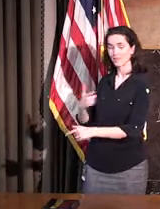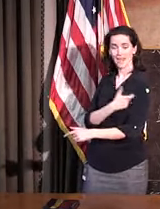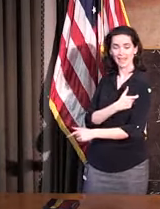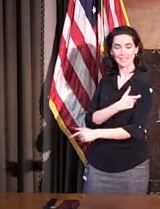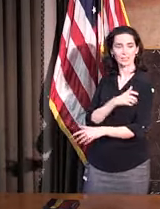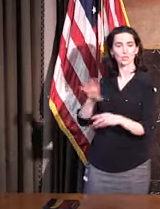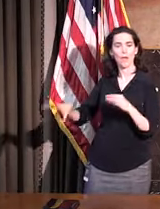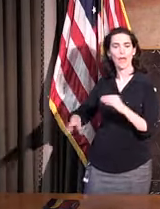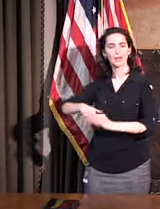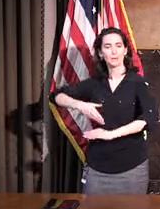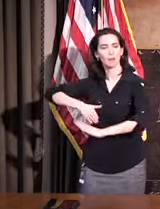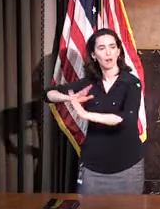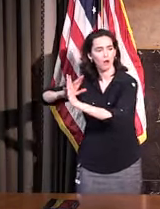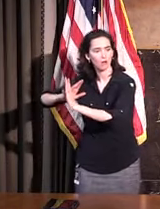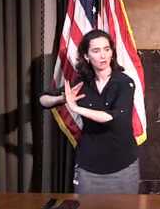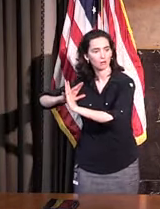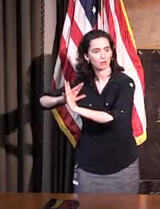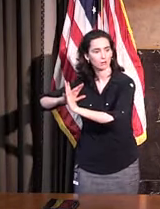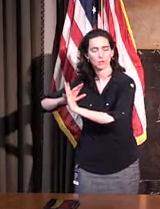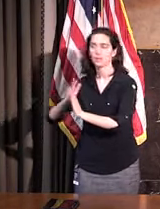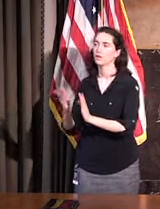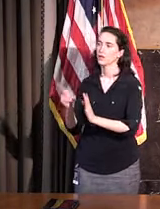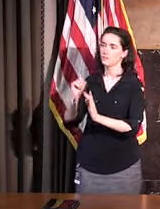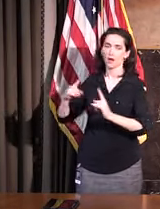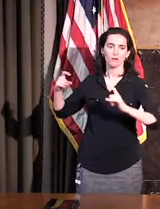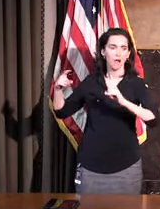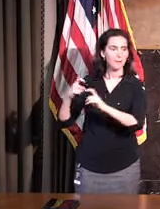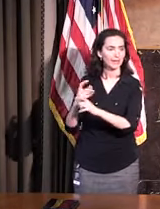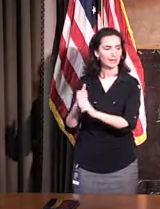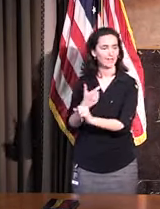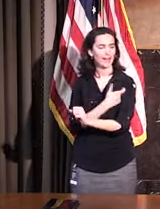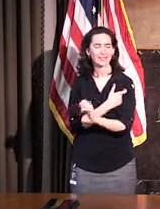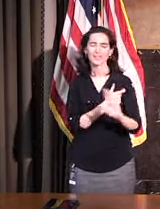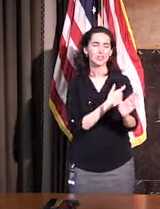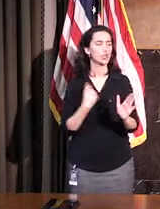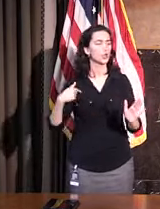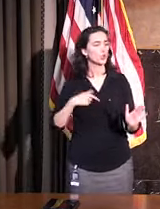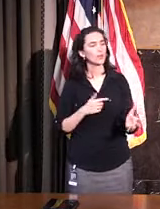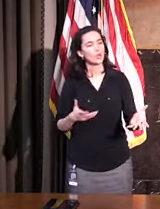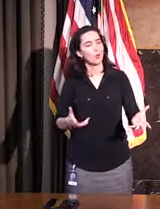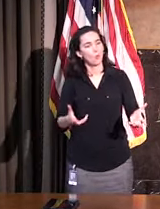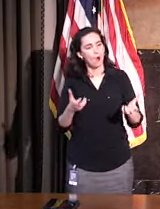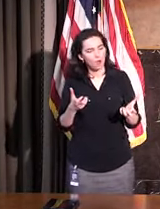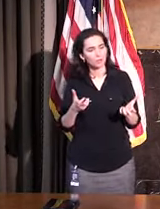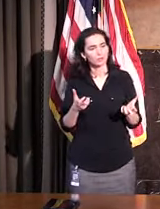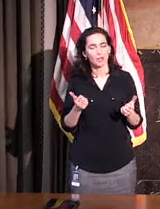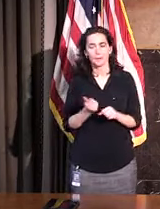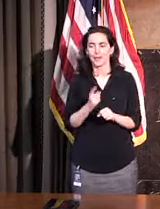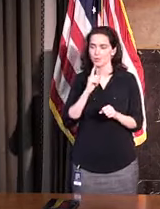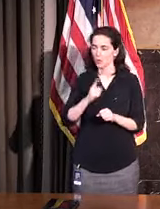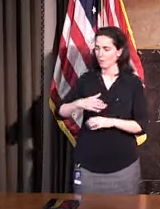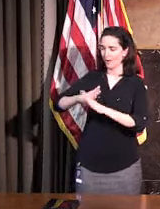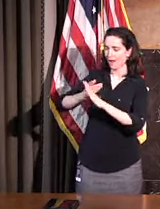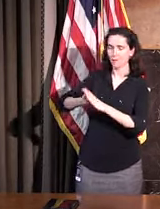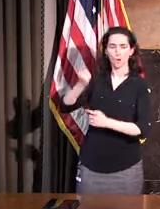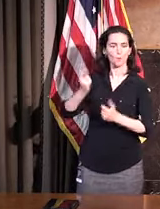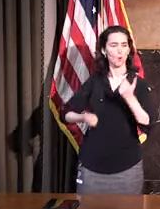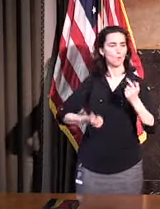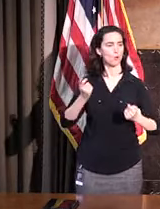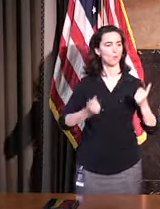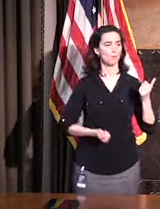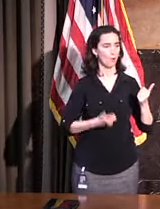between individuals and the vaccine. And we're trying to do this in a way that eliminates as many barriers as